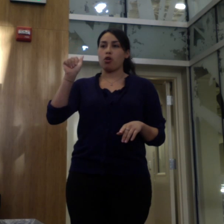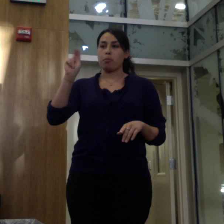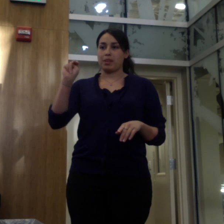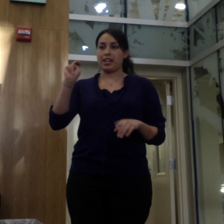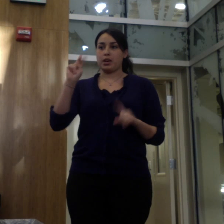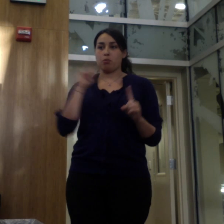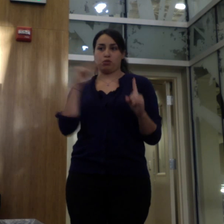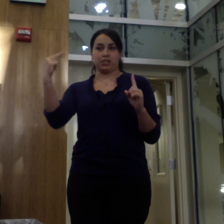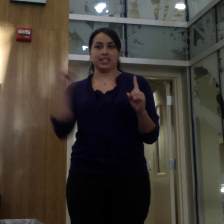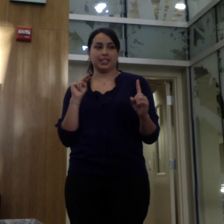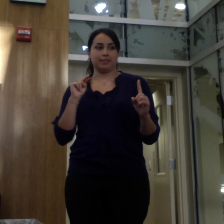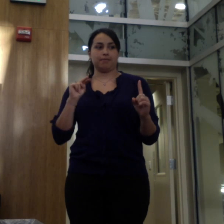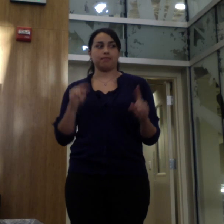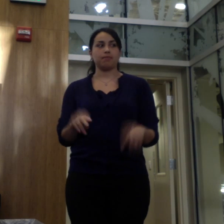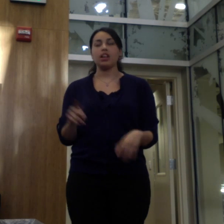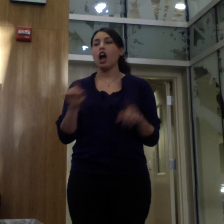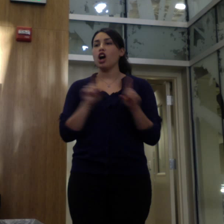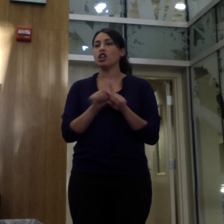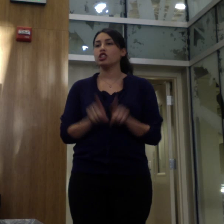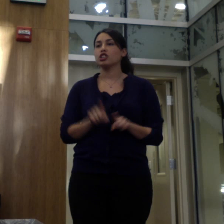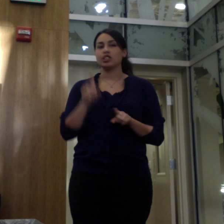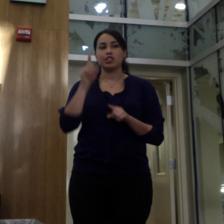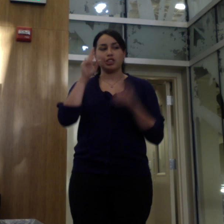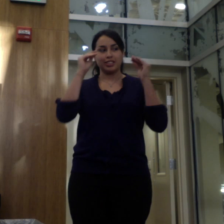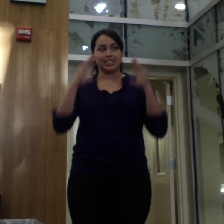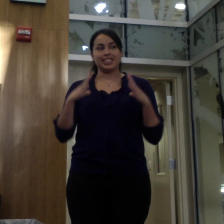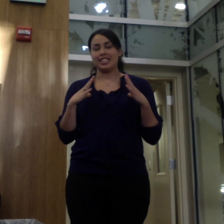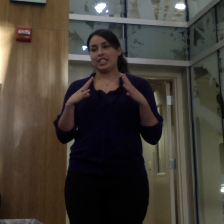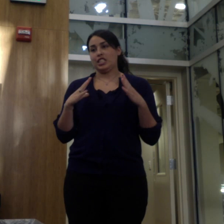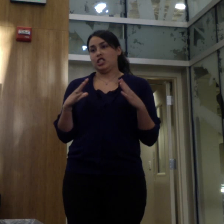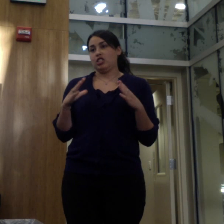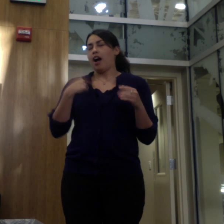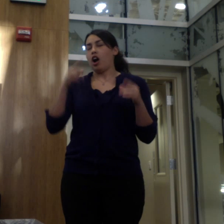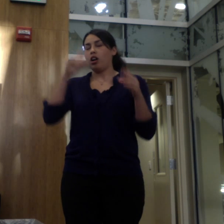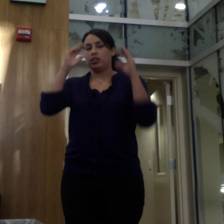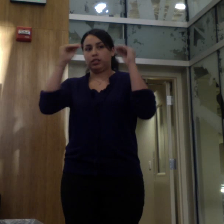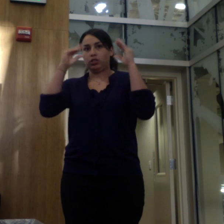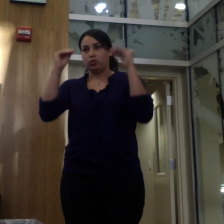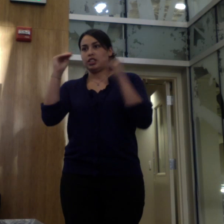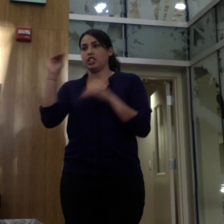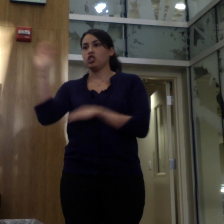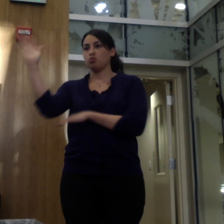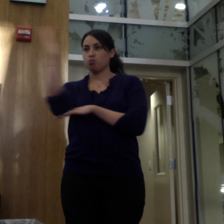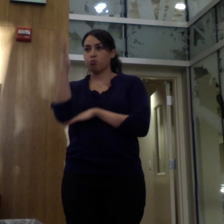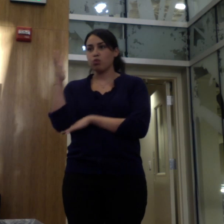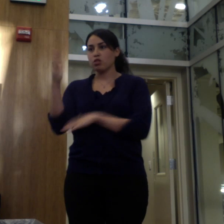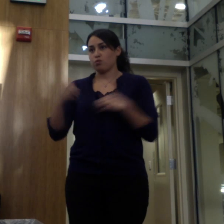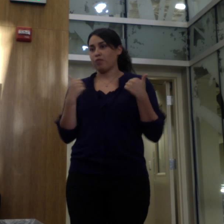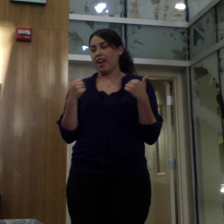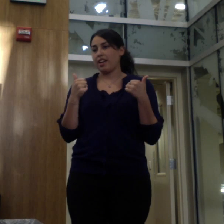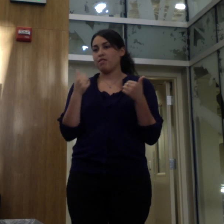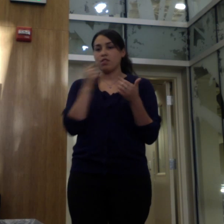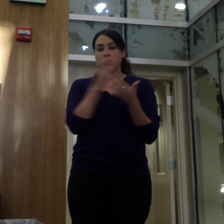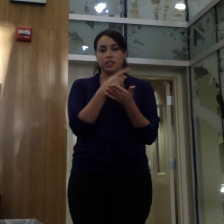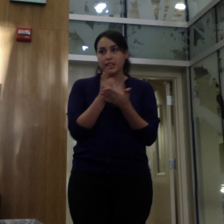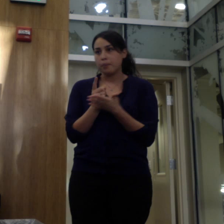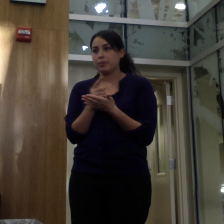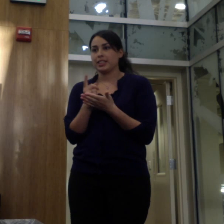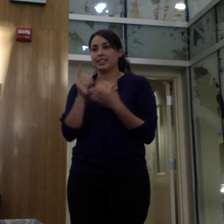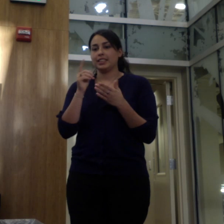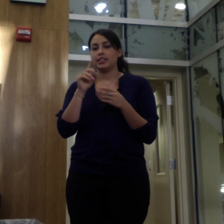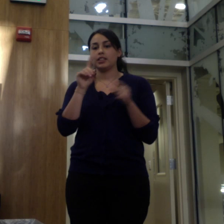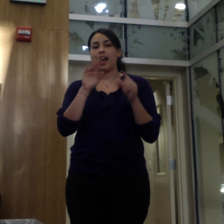perspective, wilderness survival, map and compass navigational classes, things of that nature, which I will incorporate to